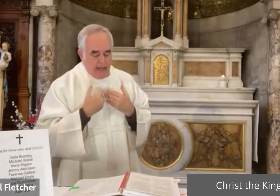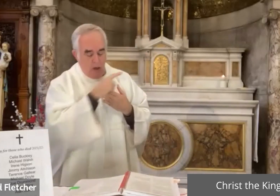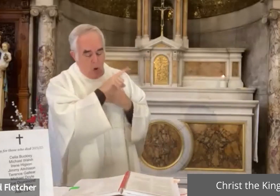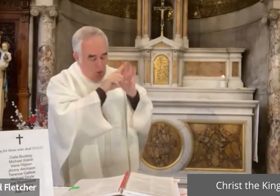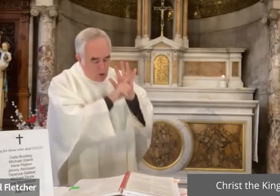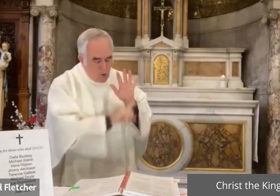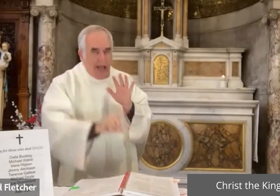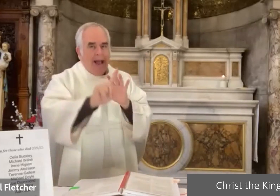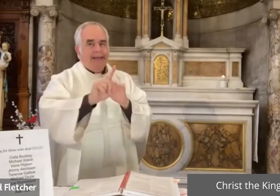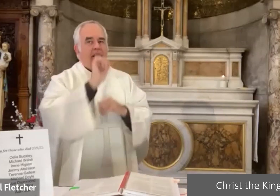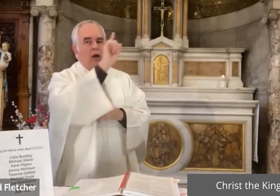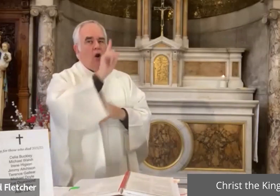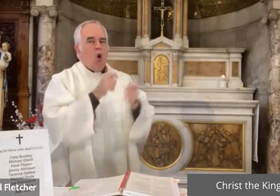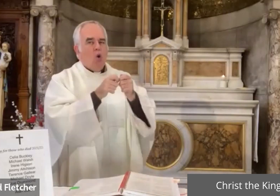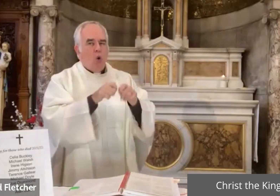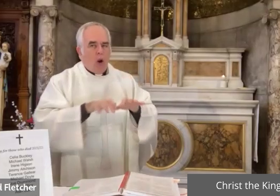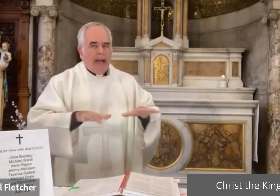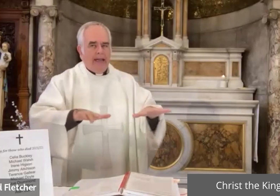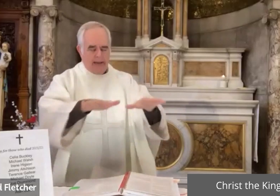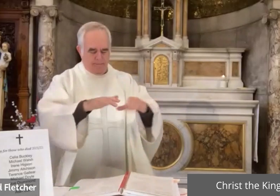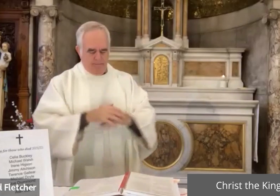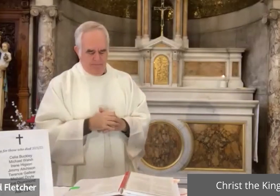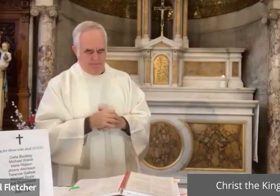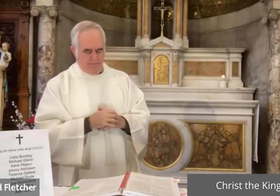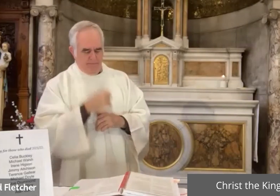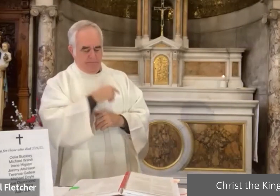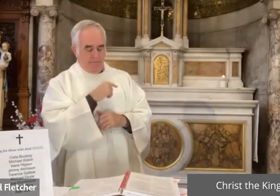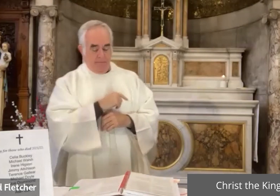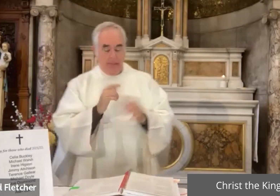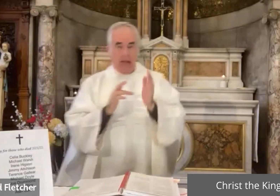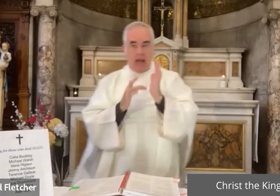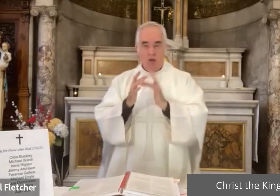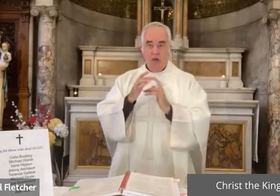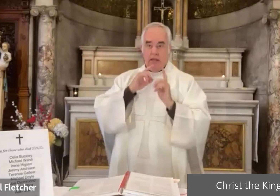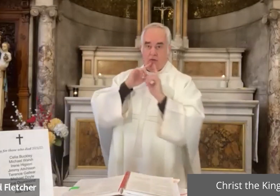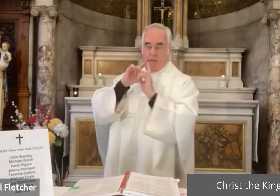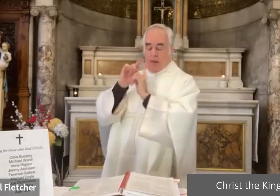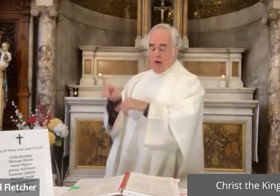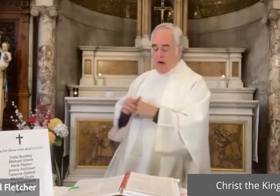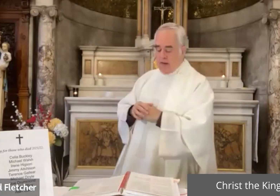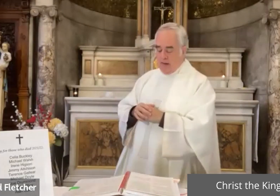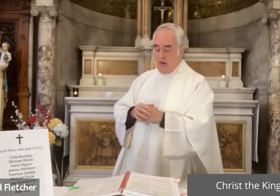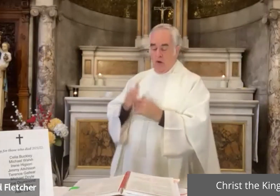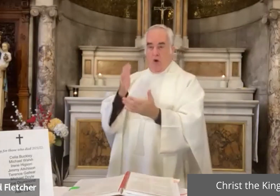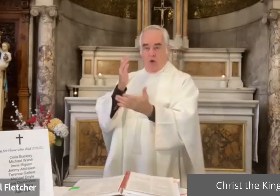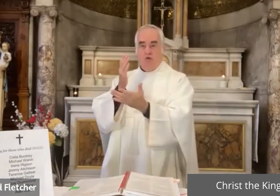me when we enter your kingdom." And Jesus